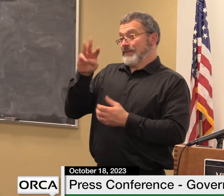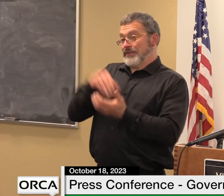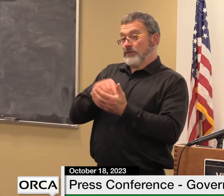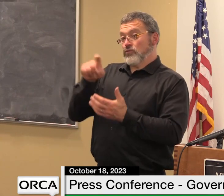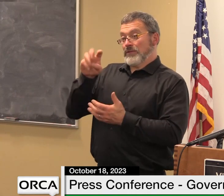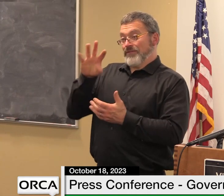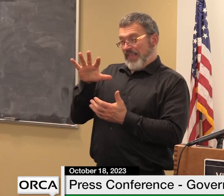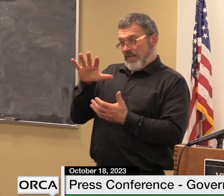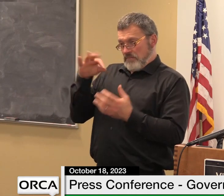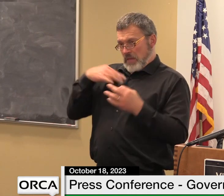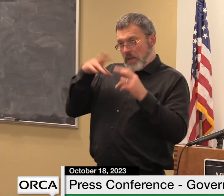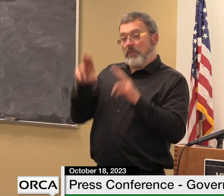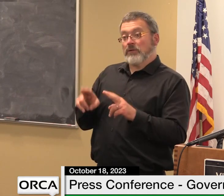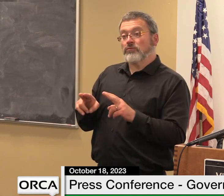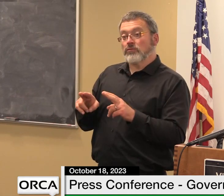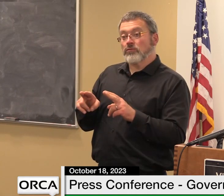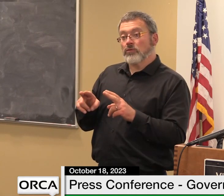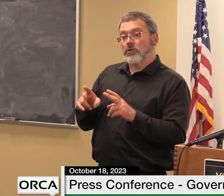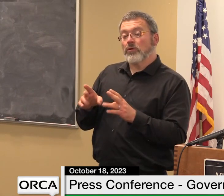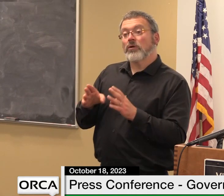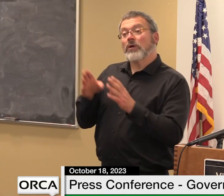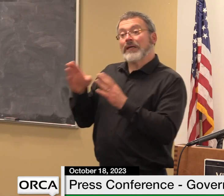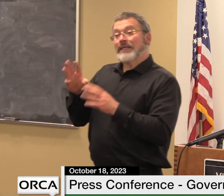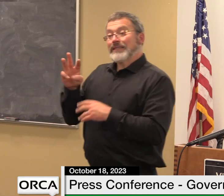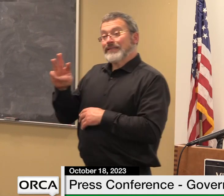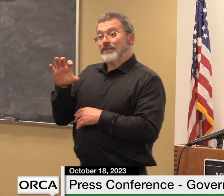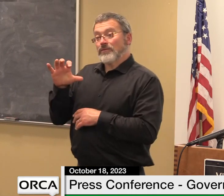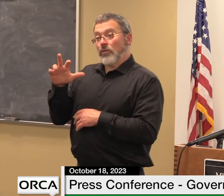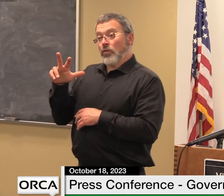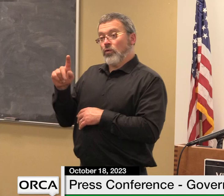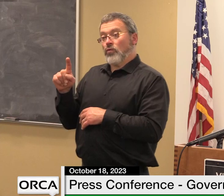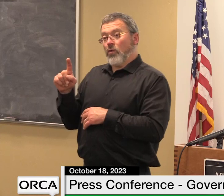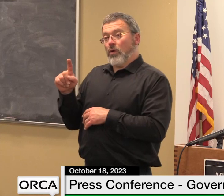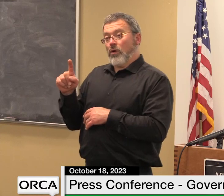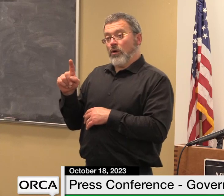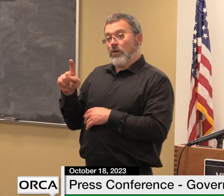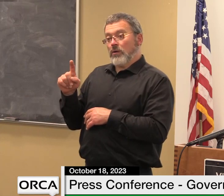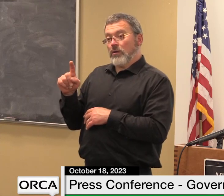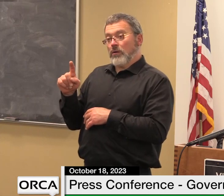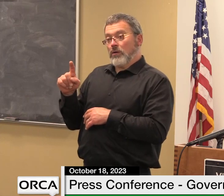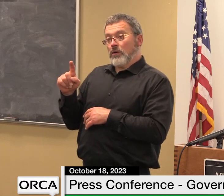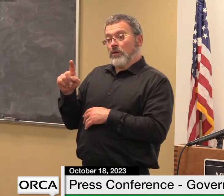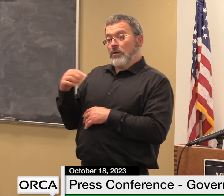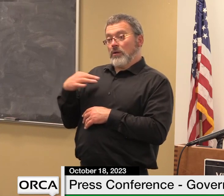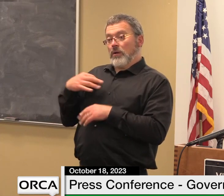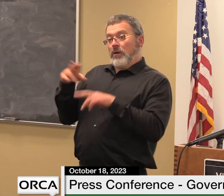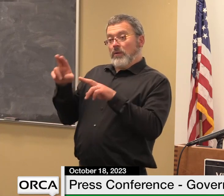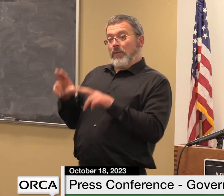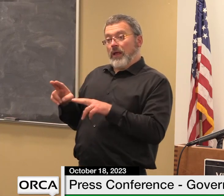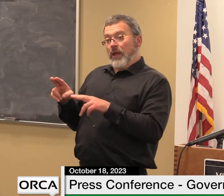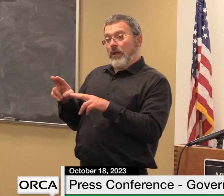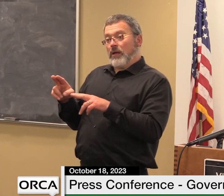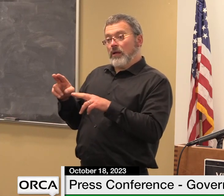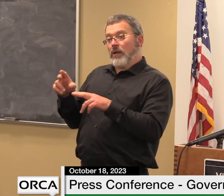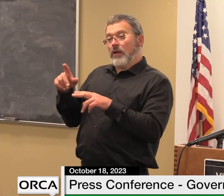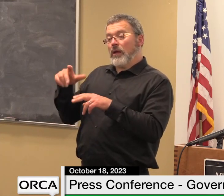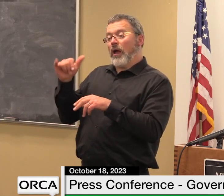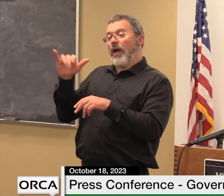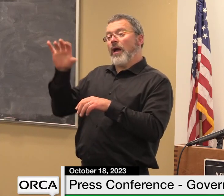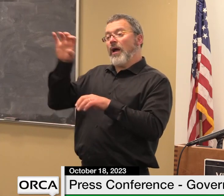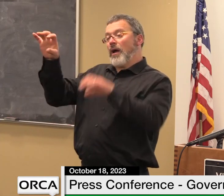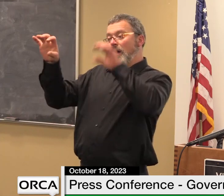and we have 131 of those who have applied but are from non-declared counties, like Addison County, for